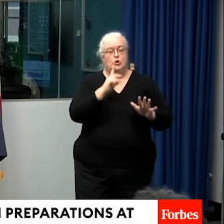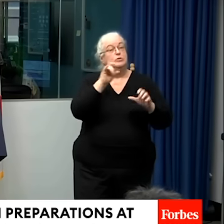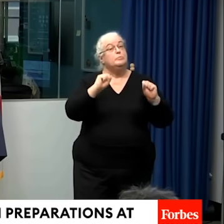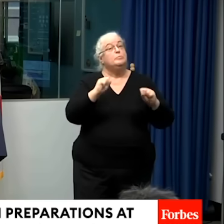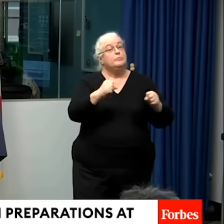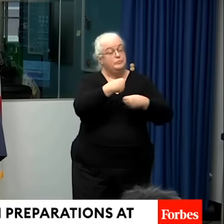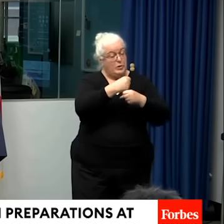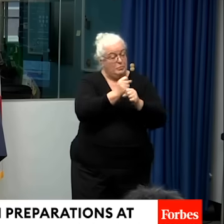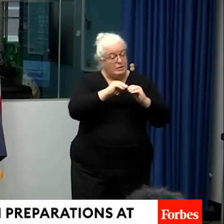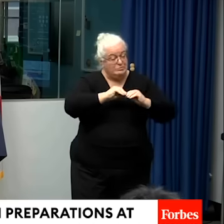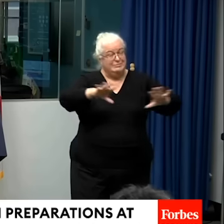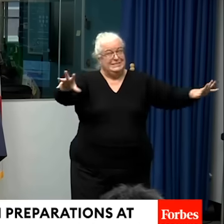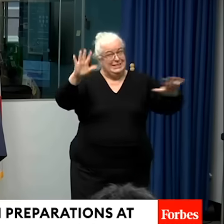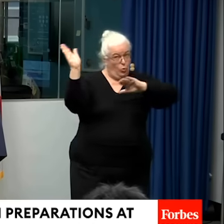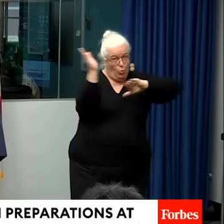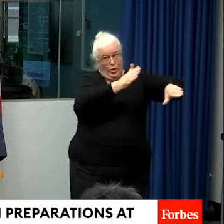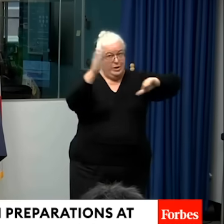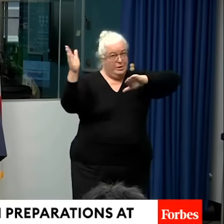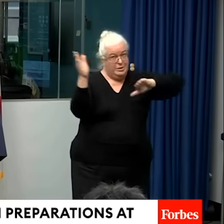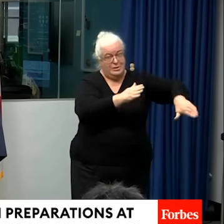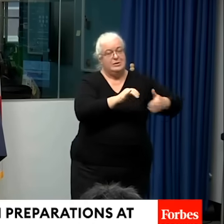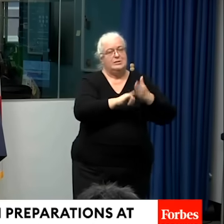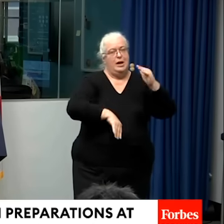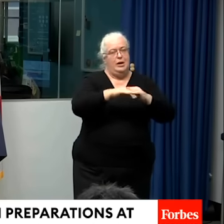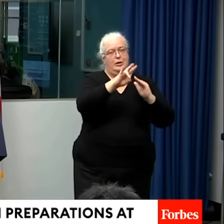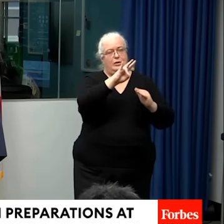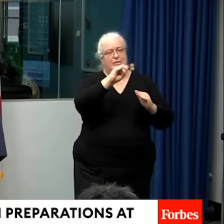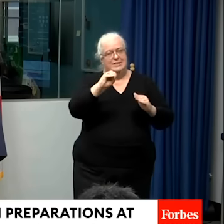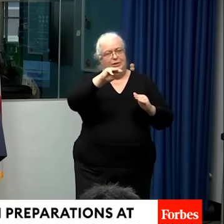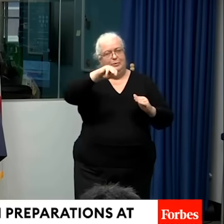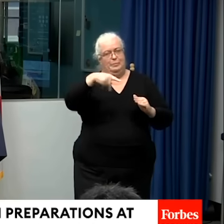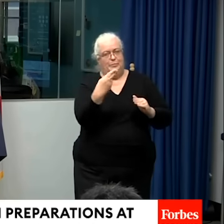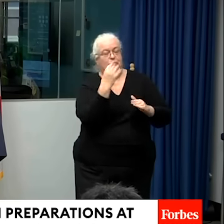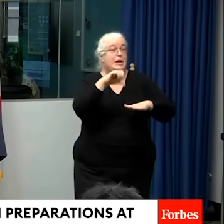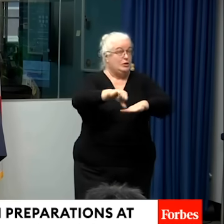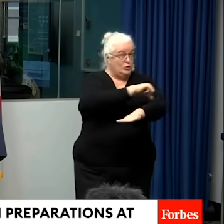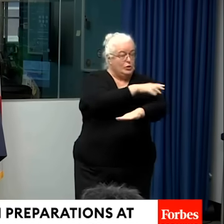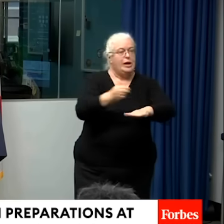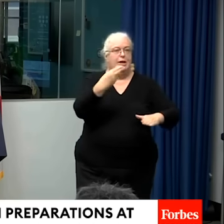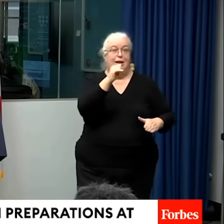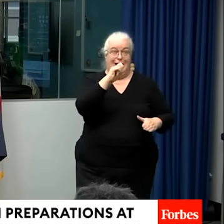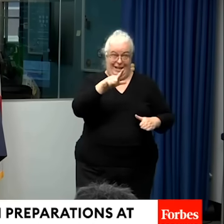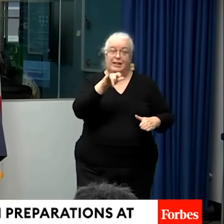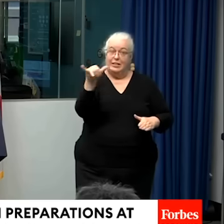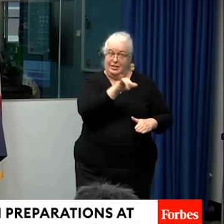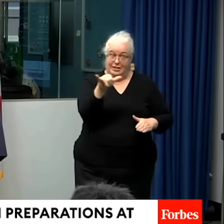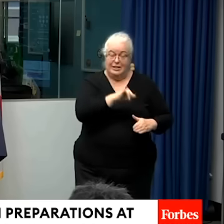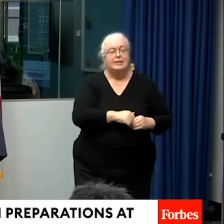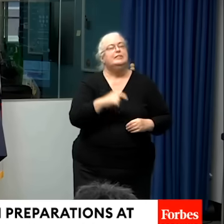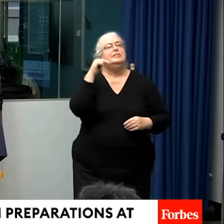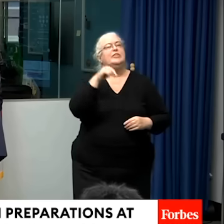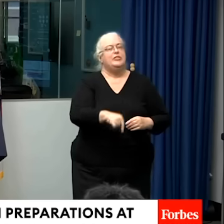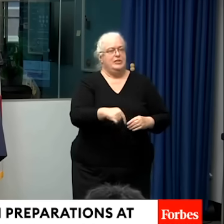of producing widespread damaging winds up to 70 miles an hour, and tornadoes and large hail are possible. This line